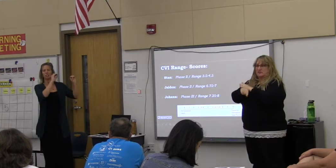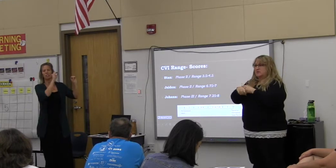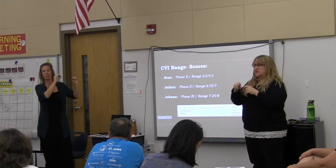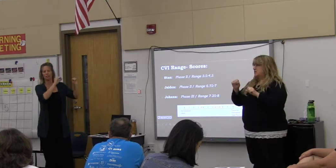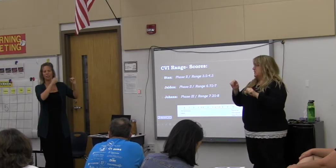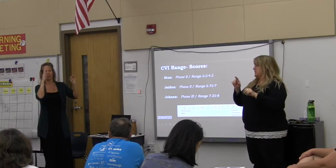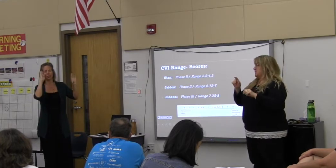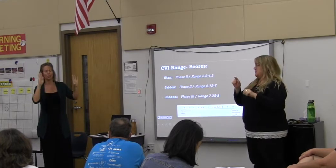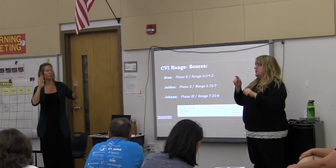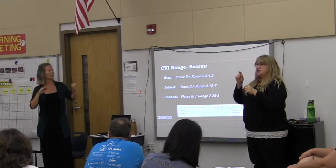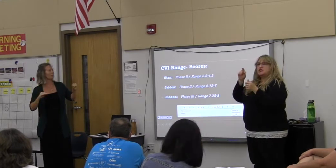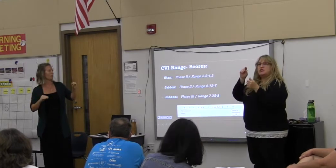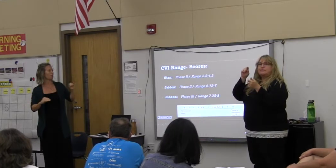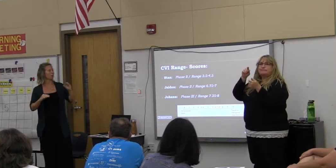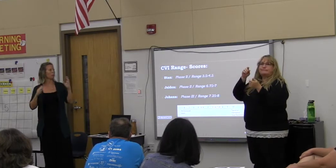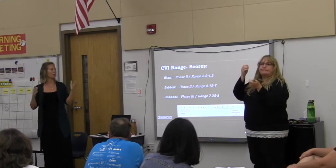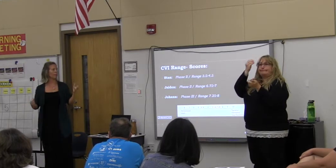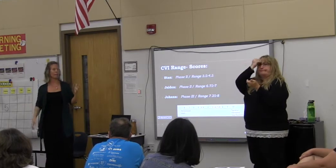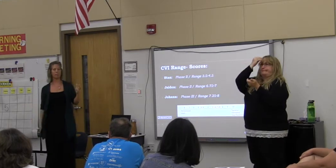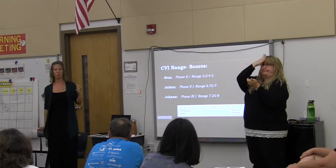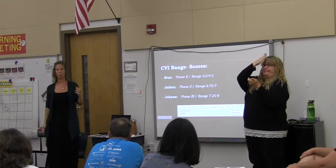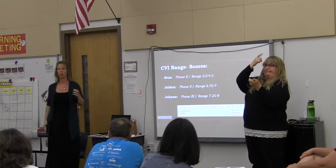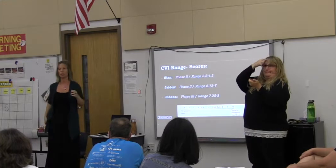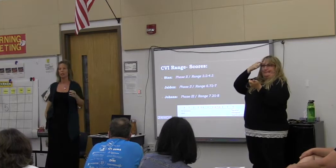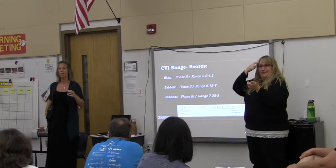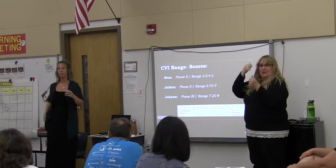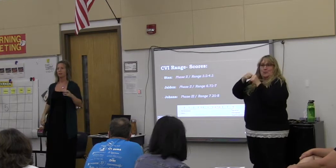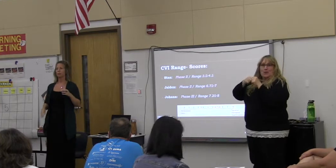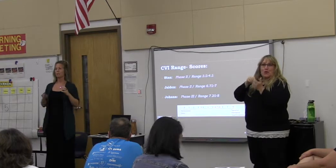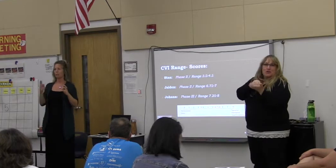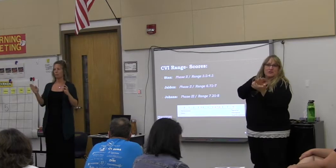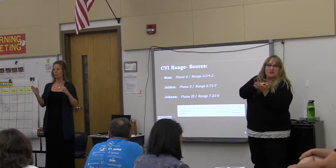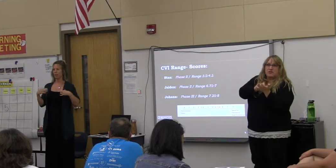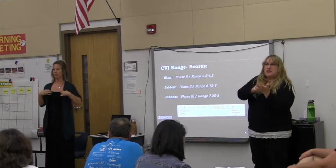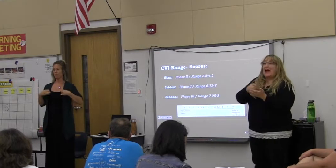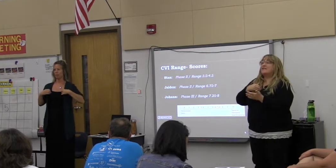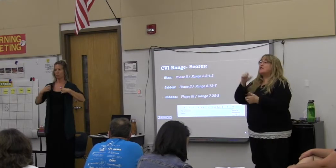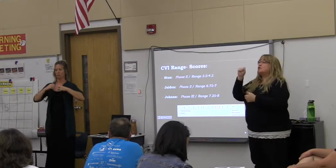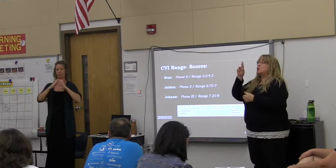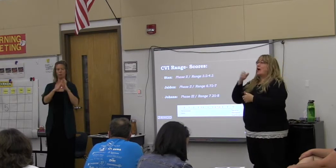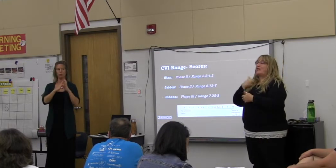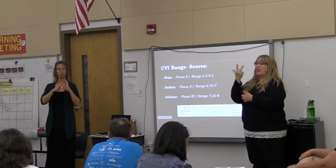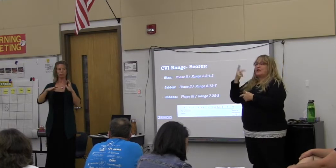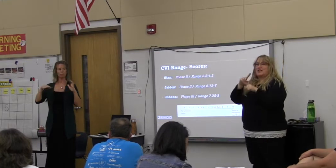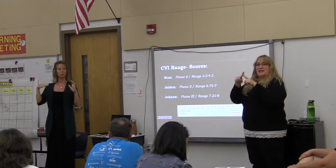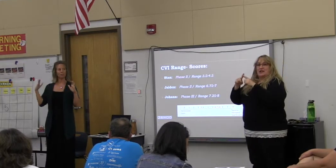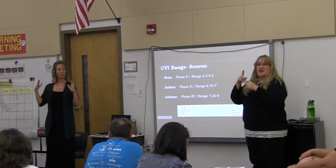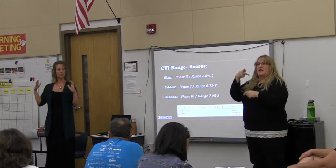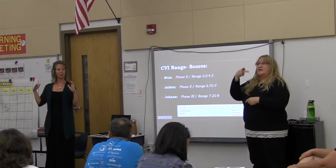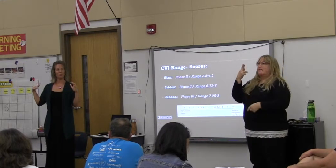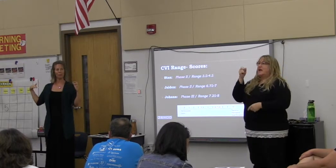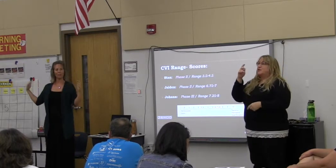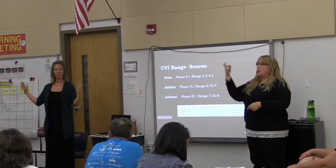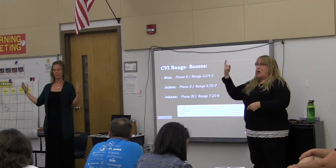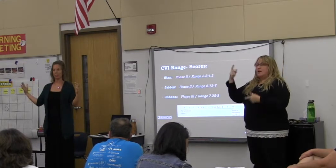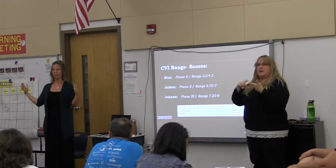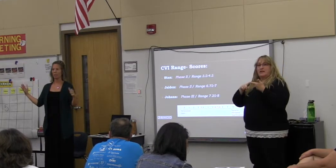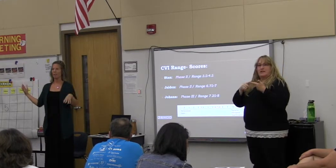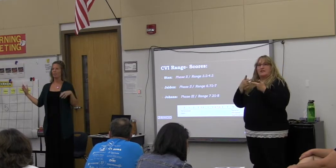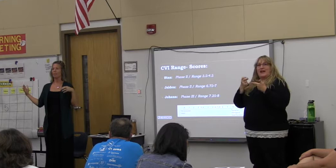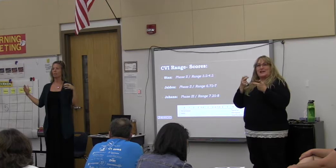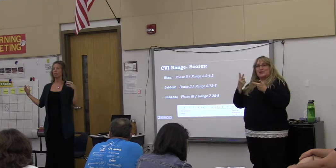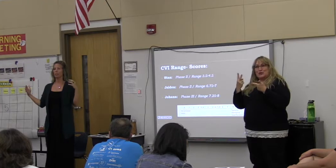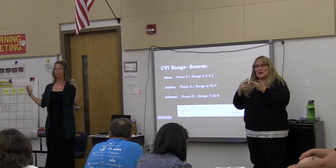can just jot this down or just try to remember, when they get a score, there's 3 different phases. Phase 1, Phase 2, and Phase